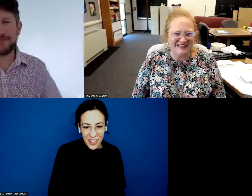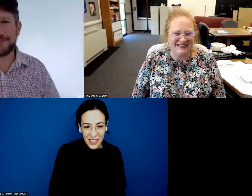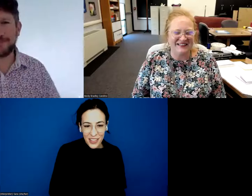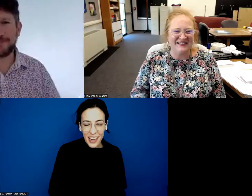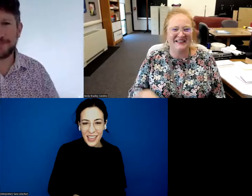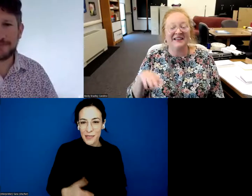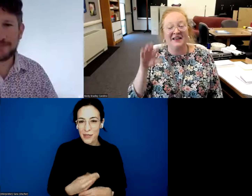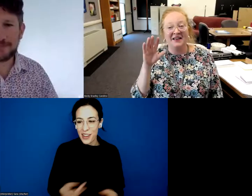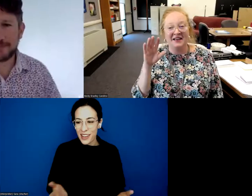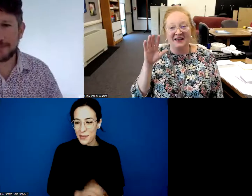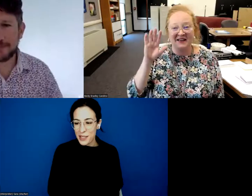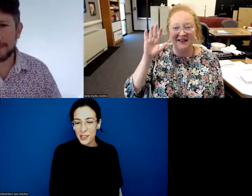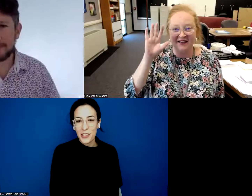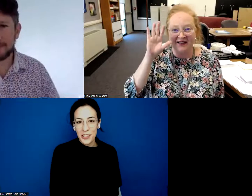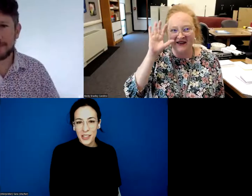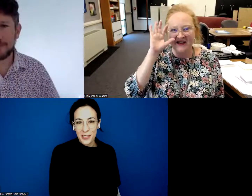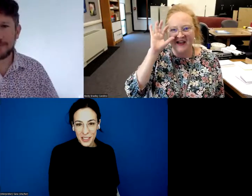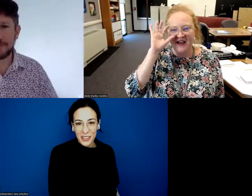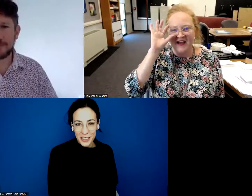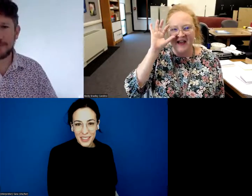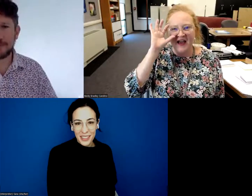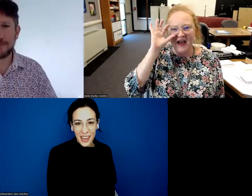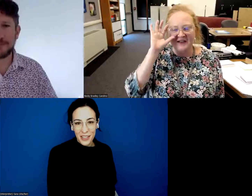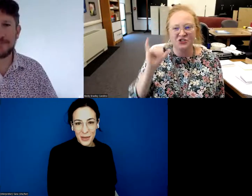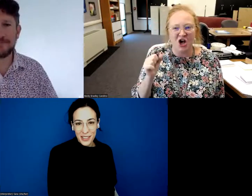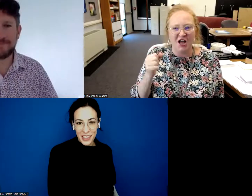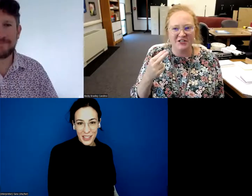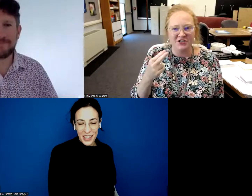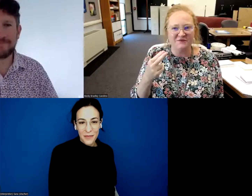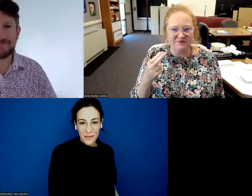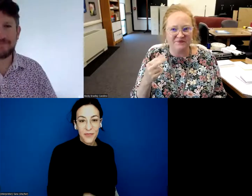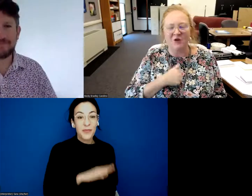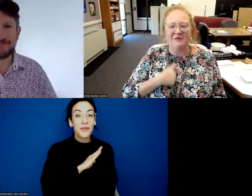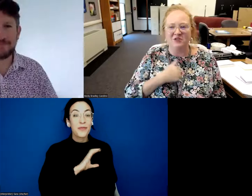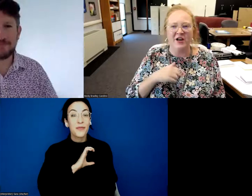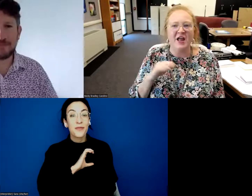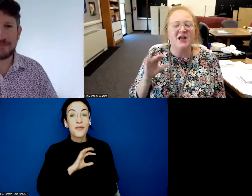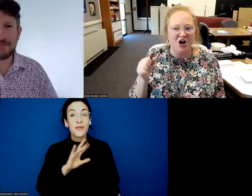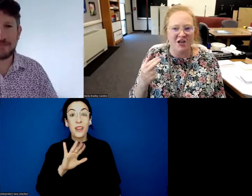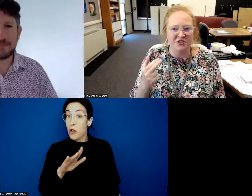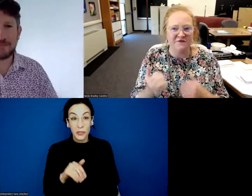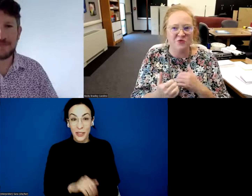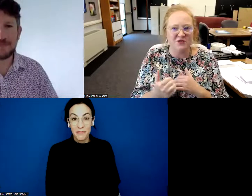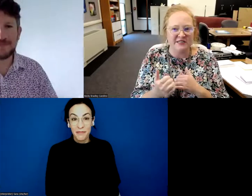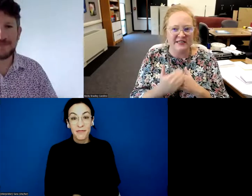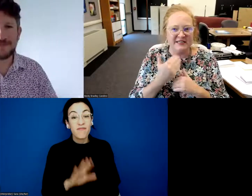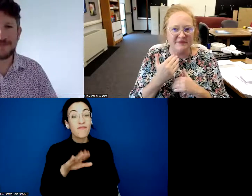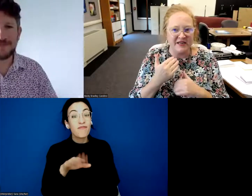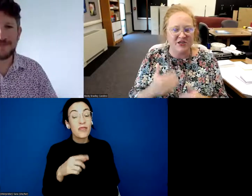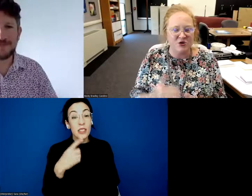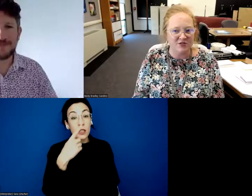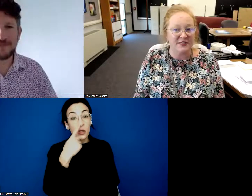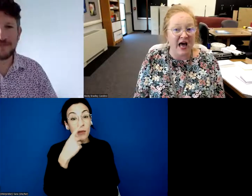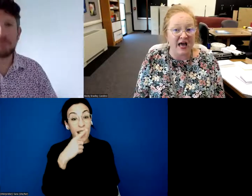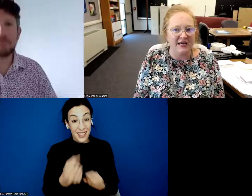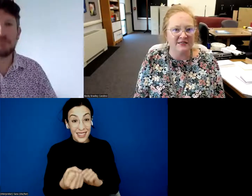And I'll make sure I can provide the materials to all of you after the presentation tonight. Oh, I'm sorry. Josh, if you will send